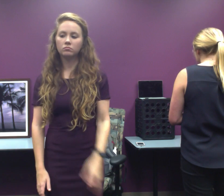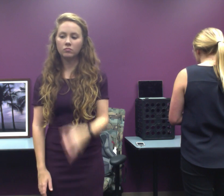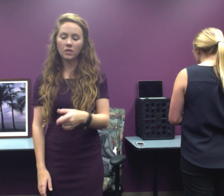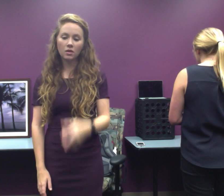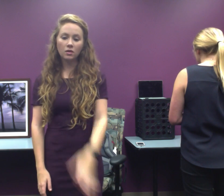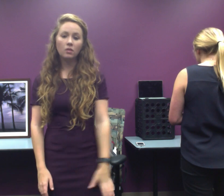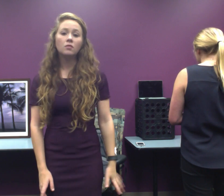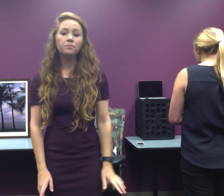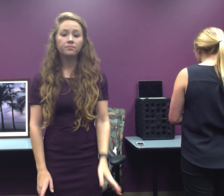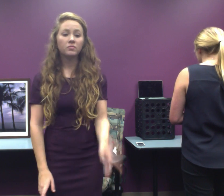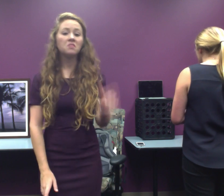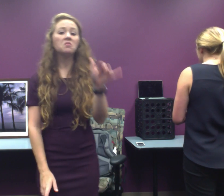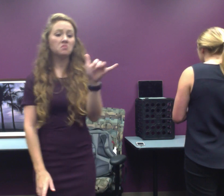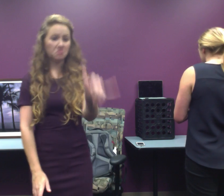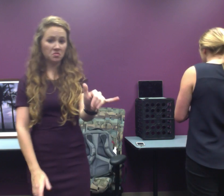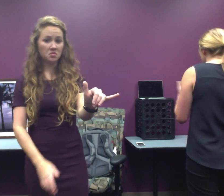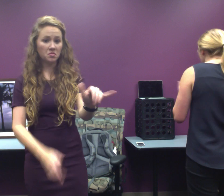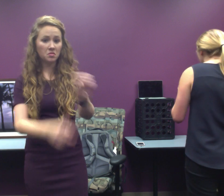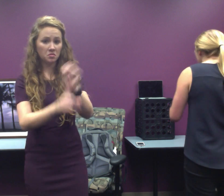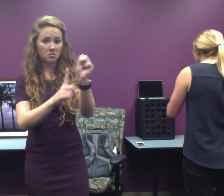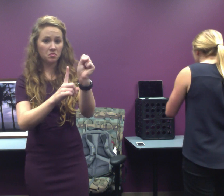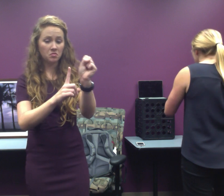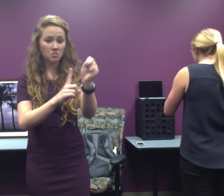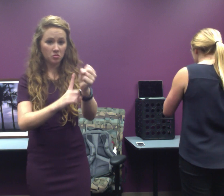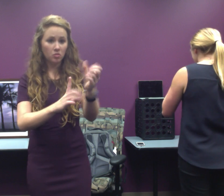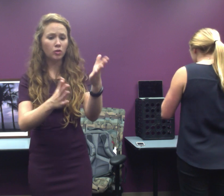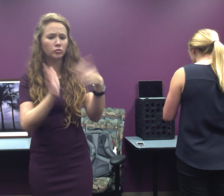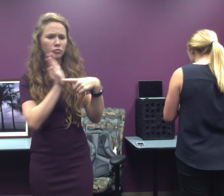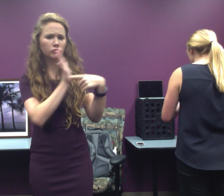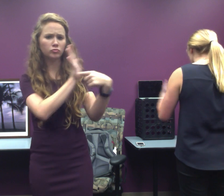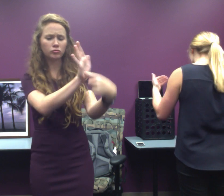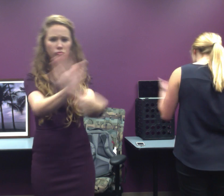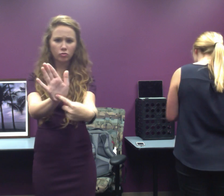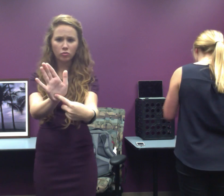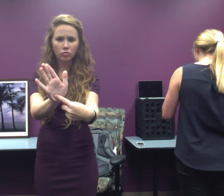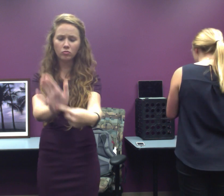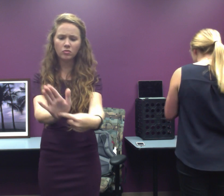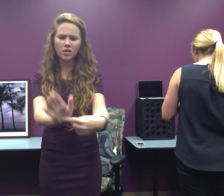fight, and the British aren't going to get this done so easily. Any questions?